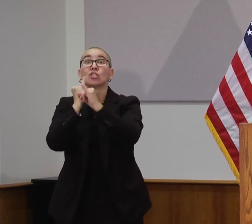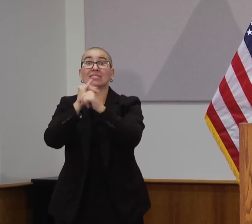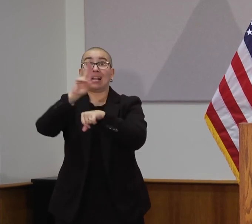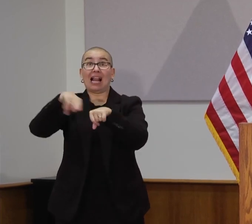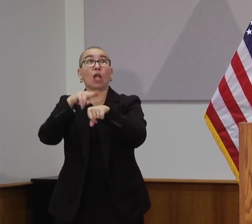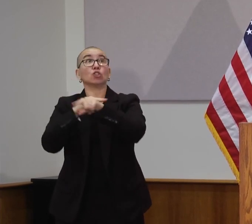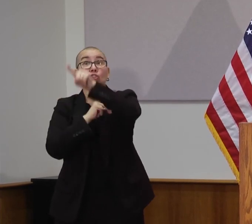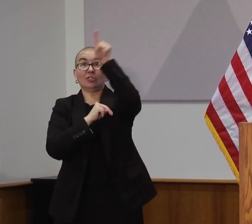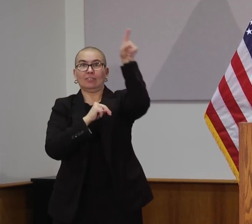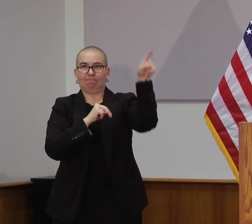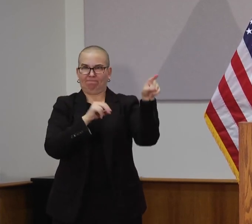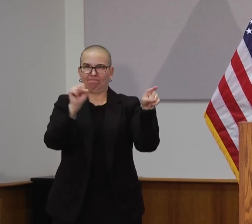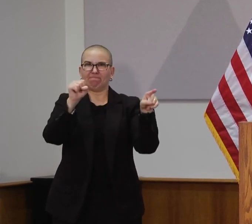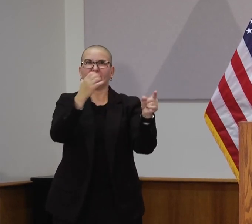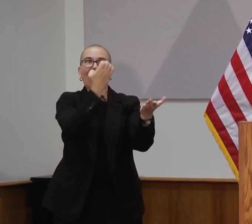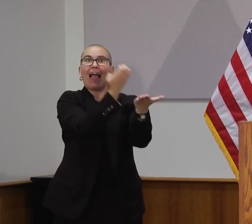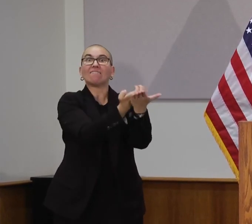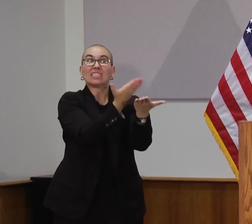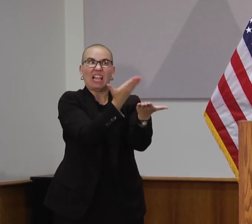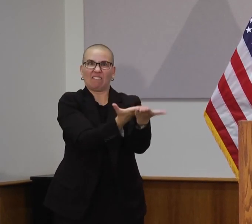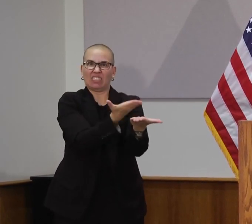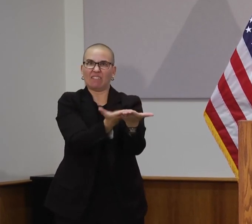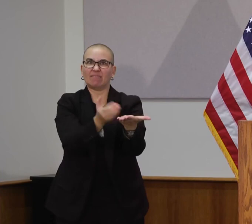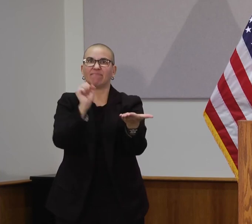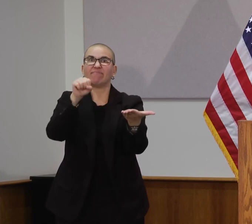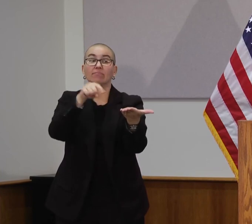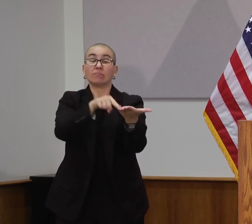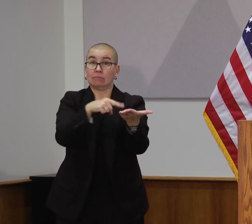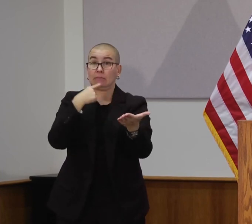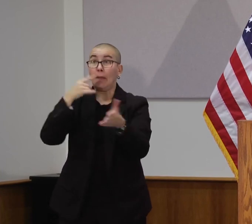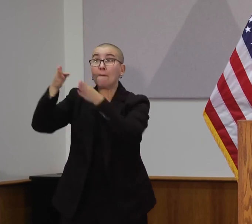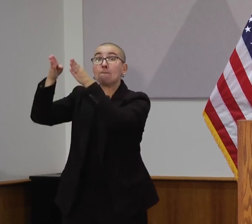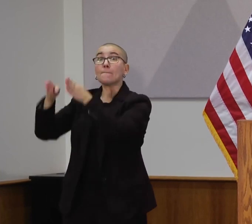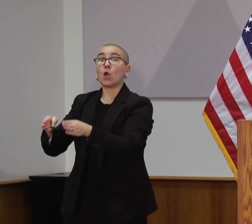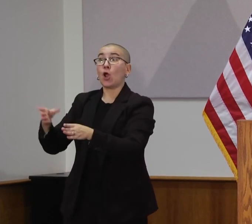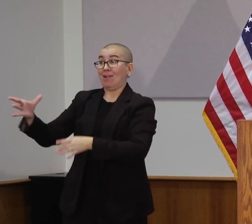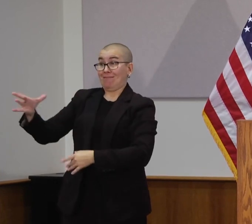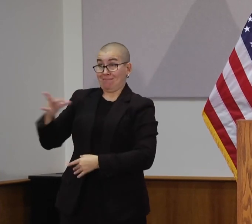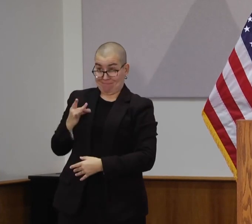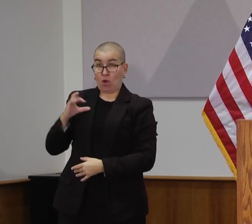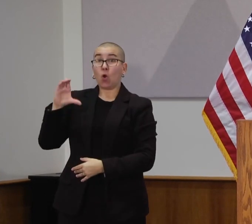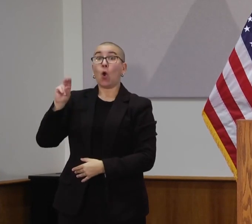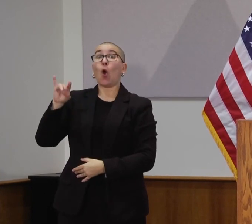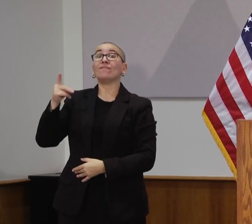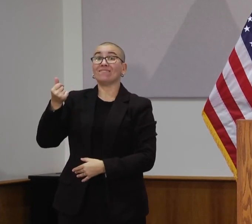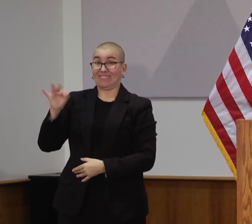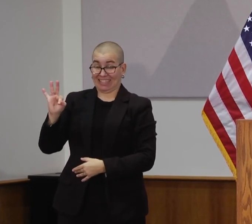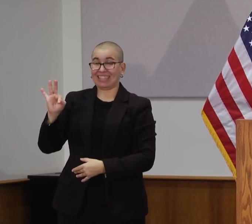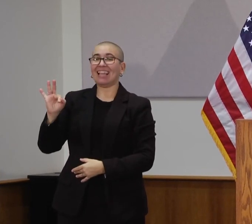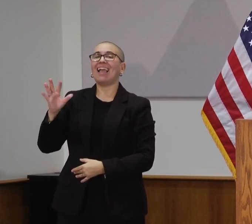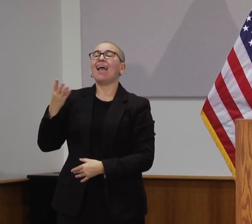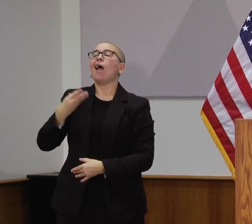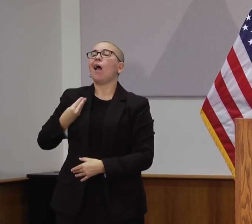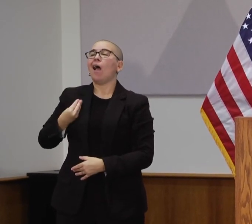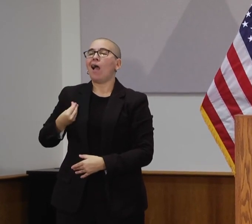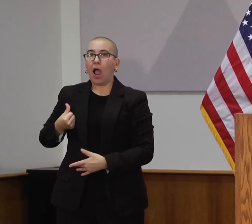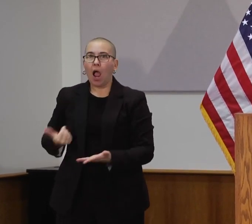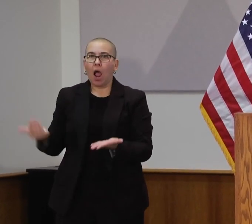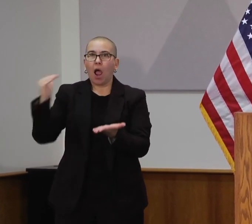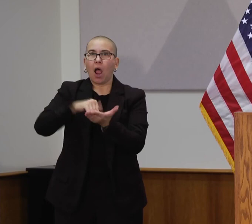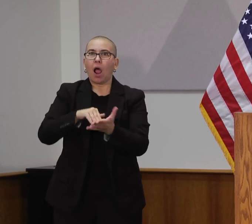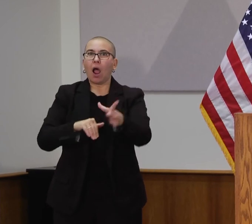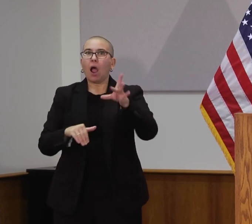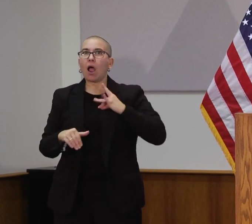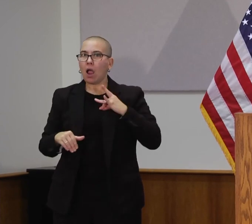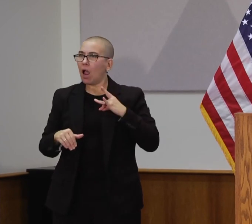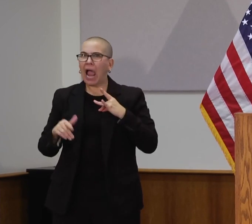been evidence of individuals who have become reinfected with SARS-CoV-2. And the way that we were able to identify that